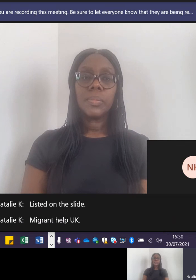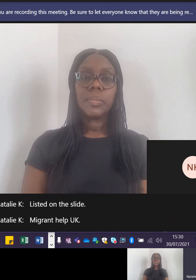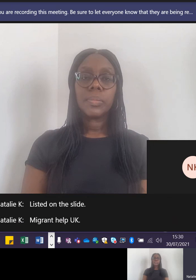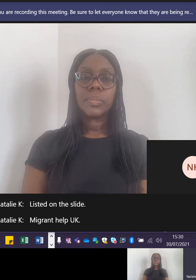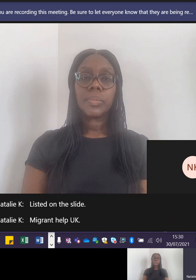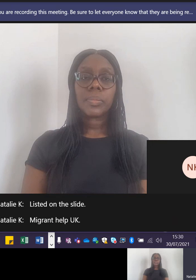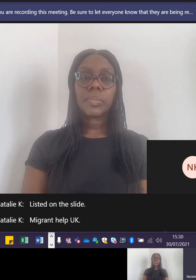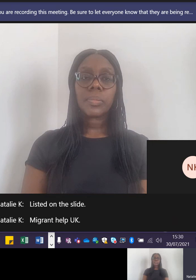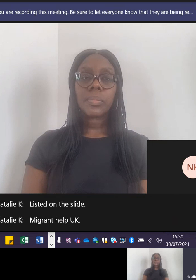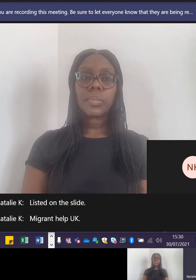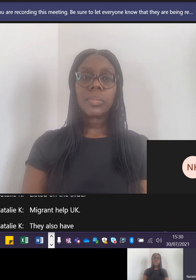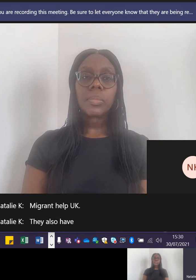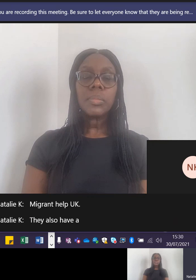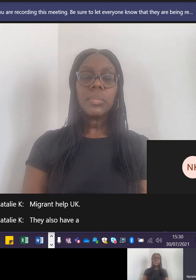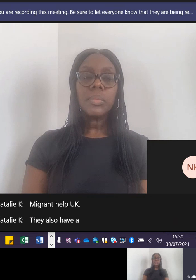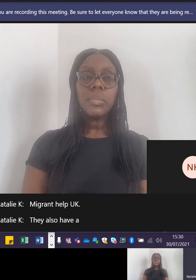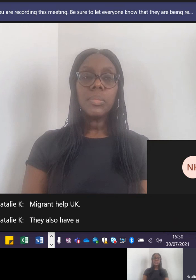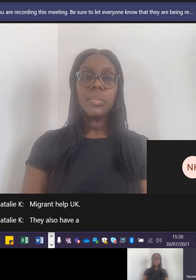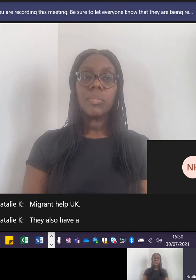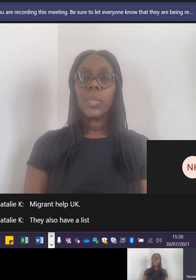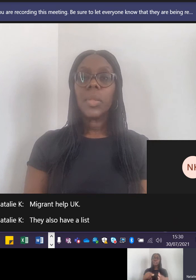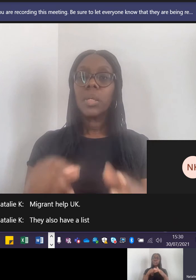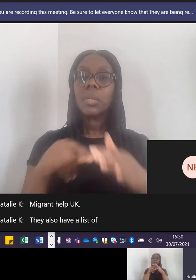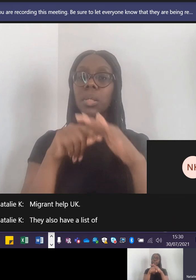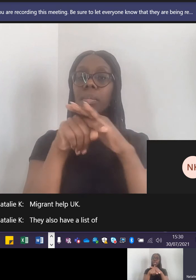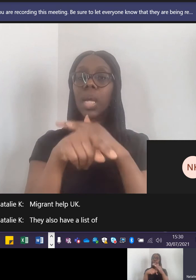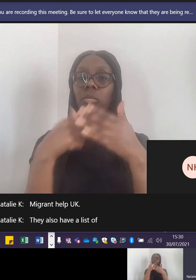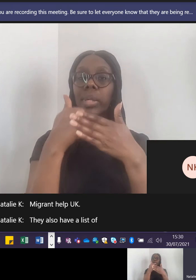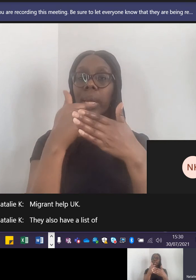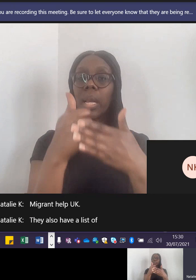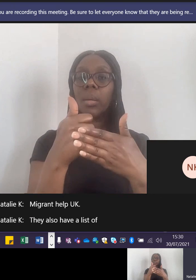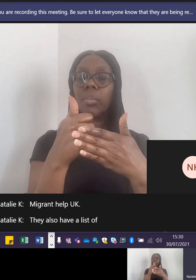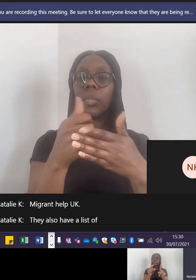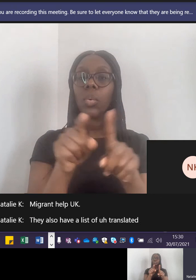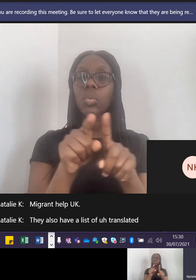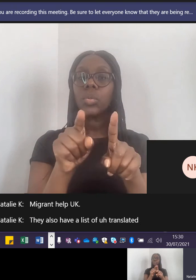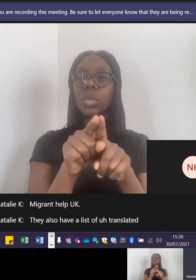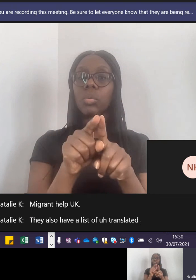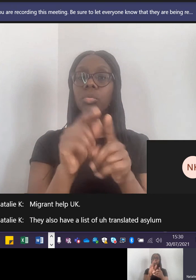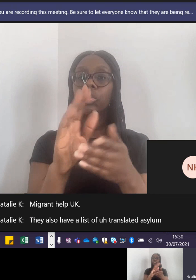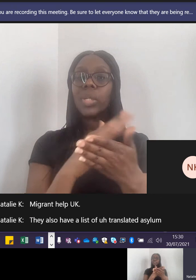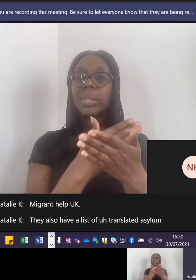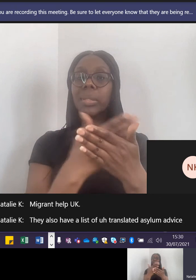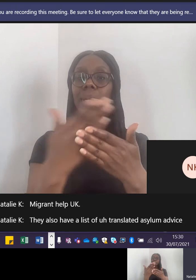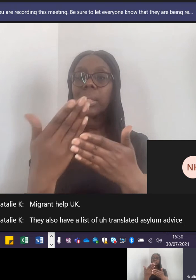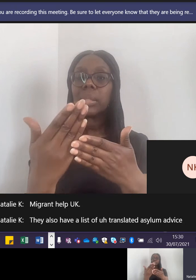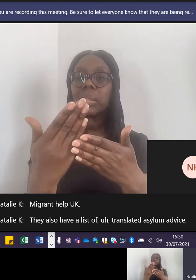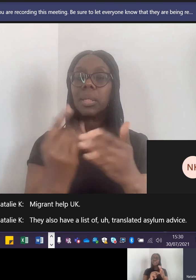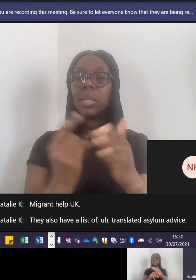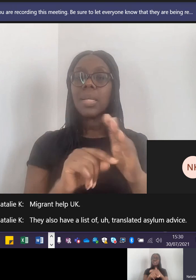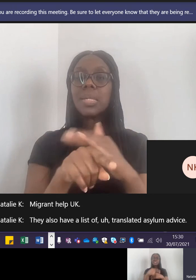They also have a list of translated asylum advice